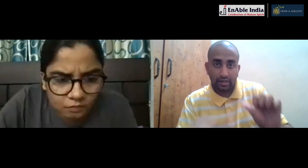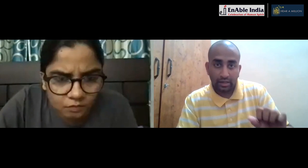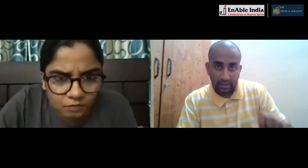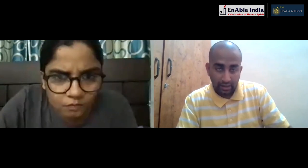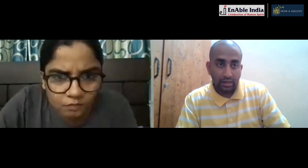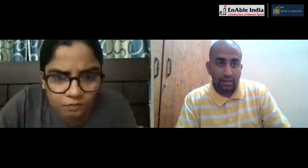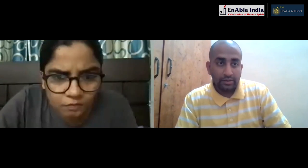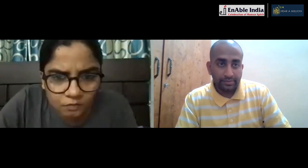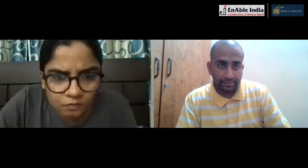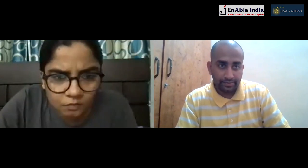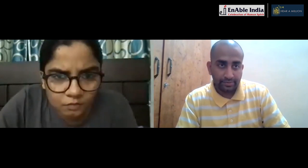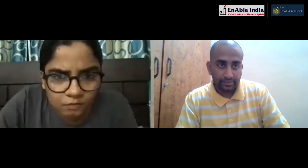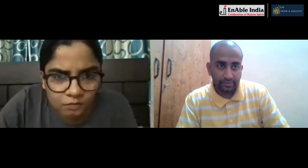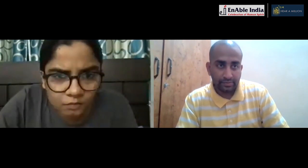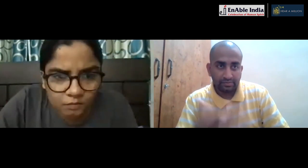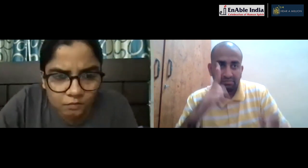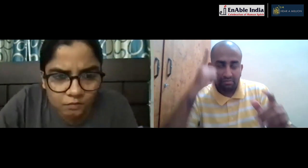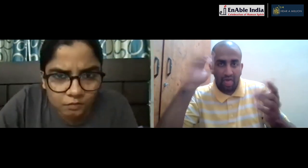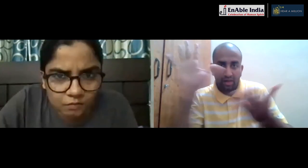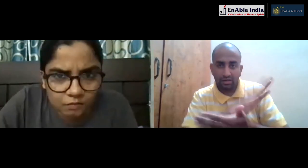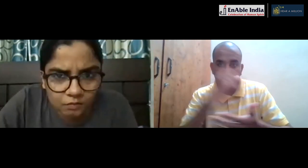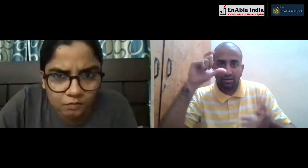So Lena, I think